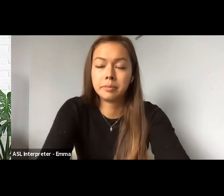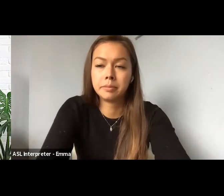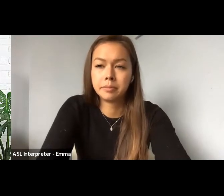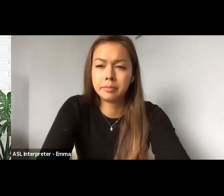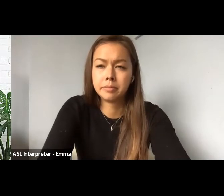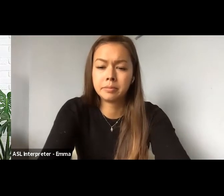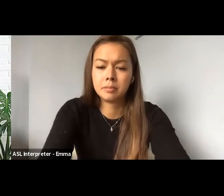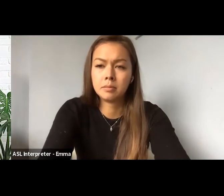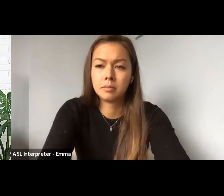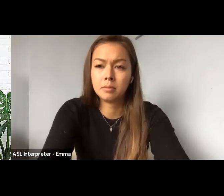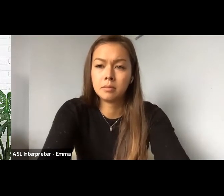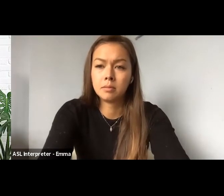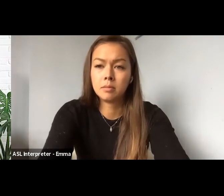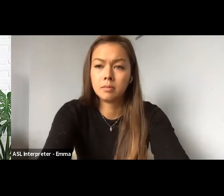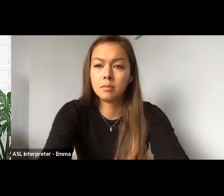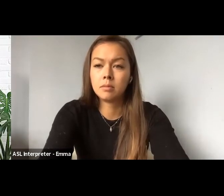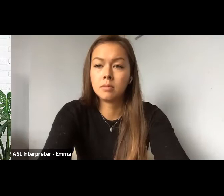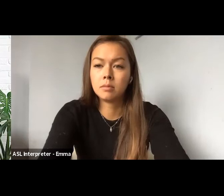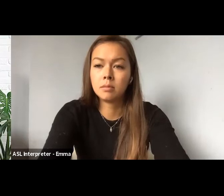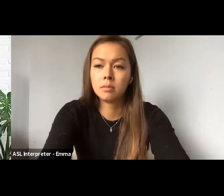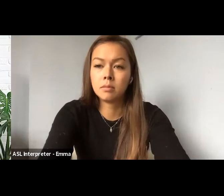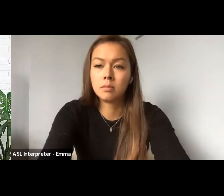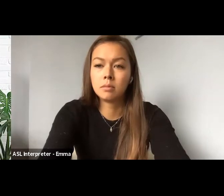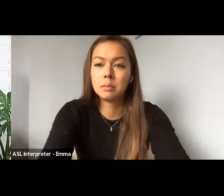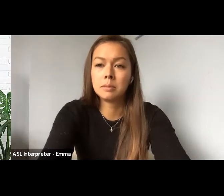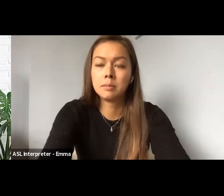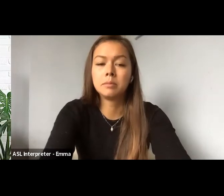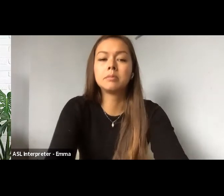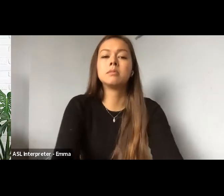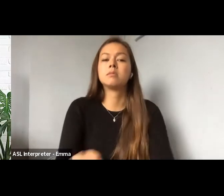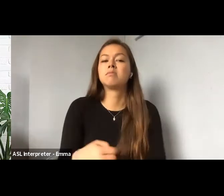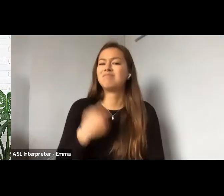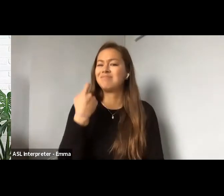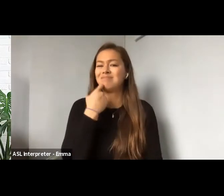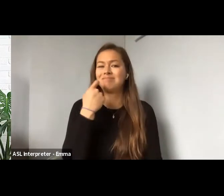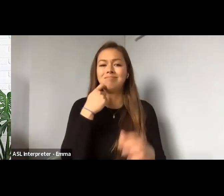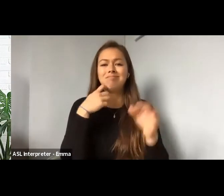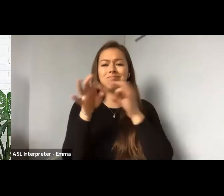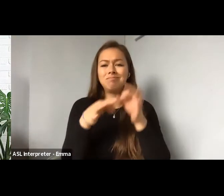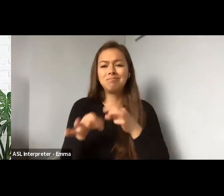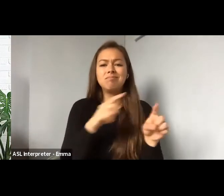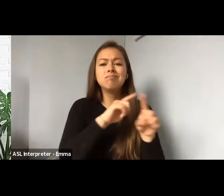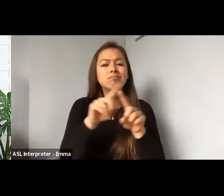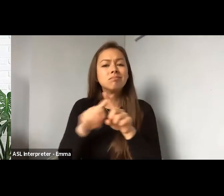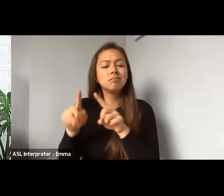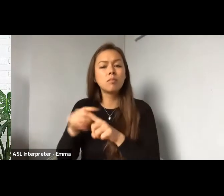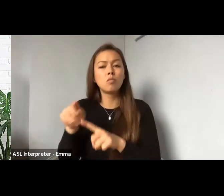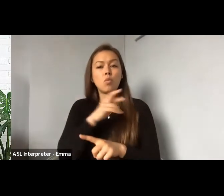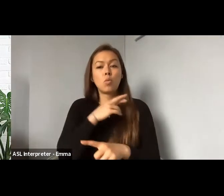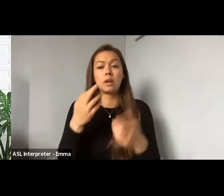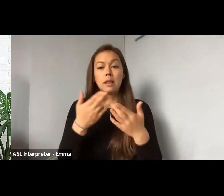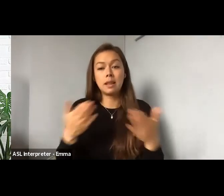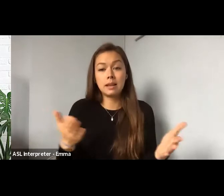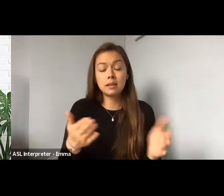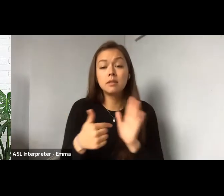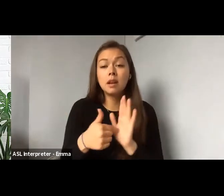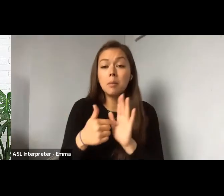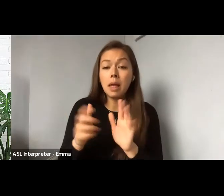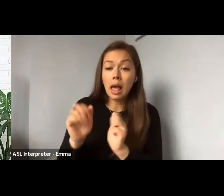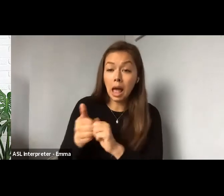Okay, so I just went over a whole bunch of the risk factors. So factors that potentially put someone at higher risk to